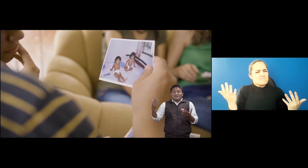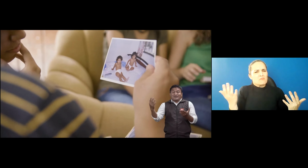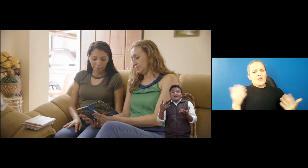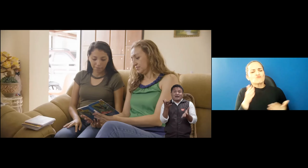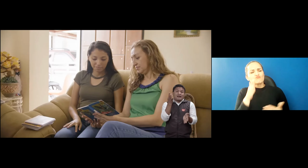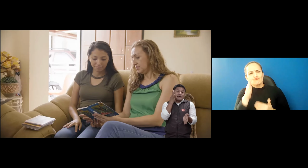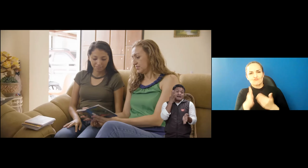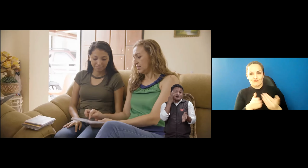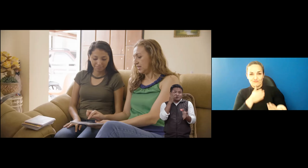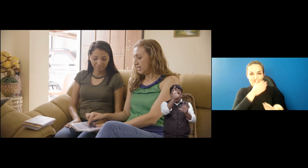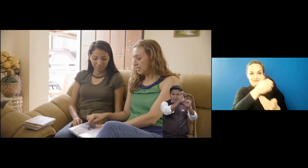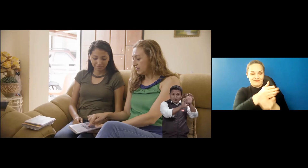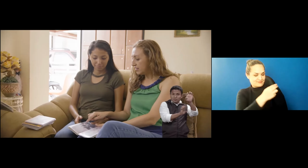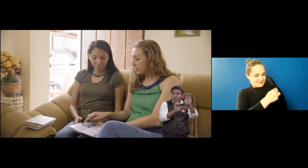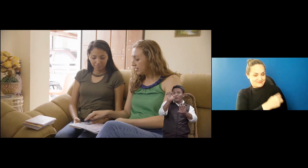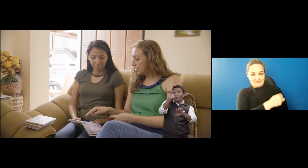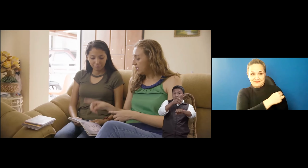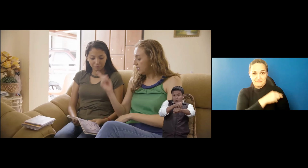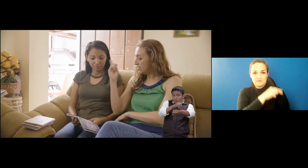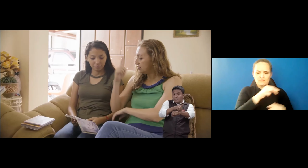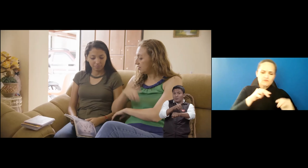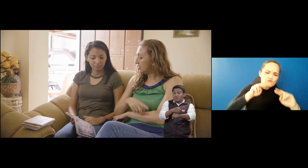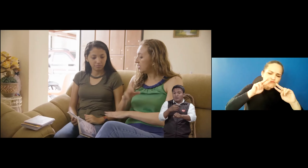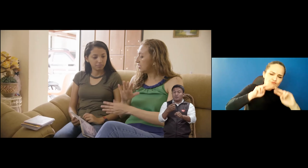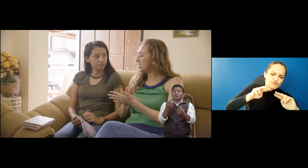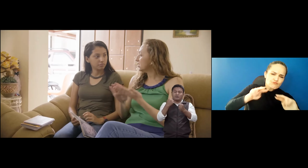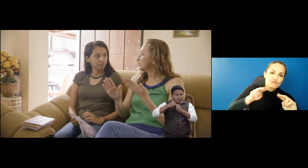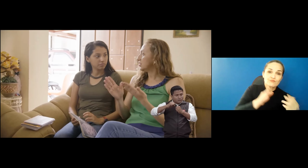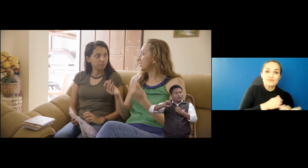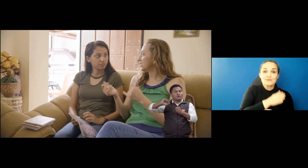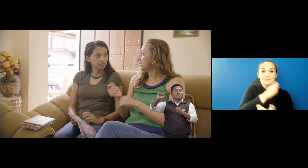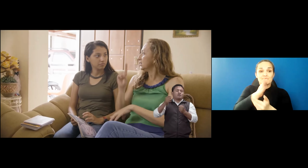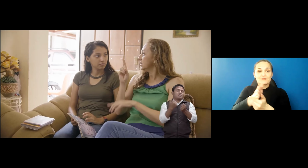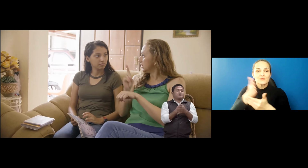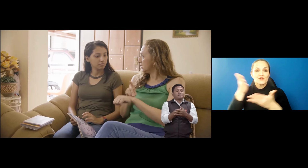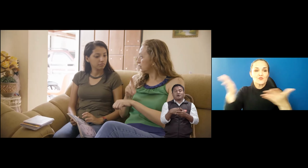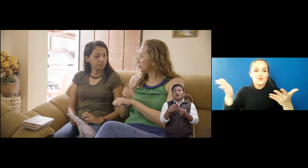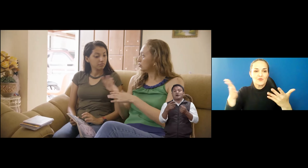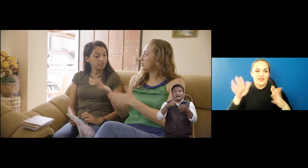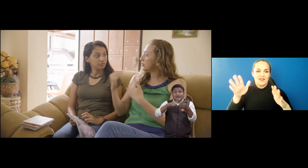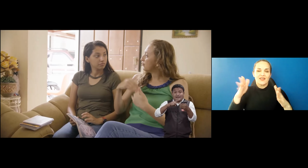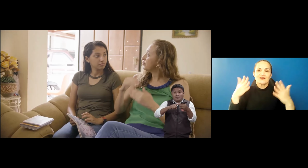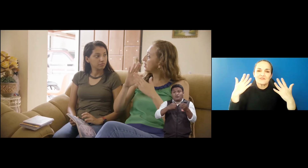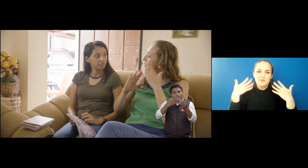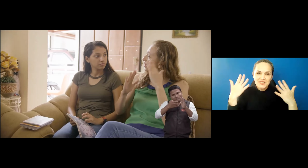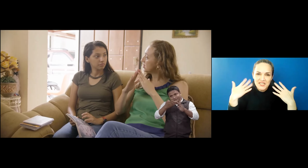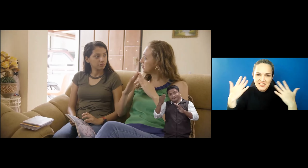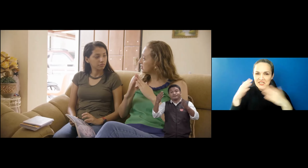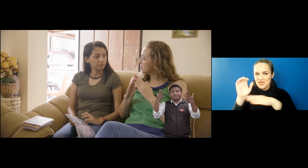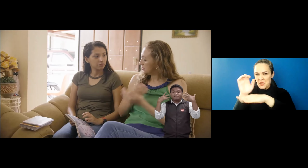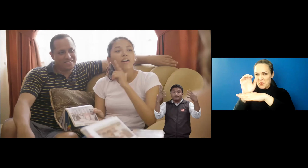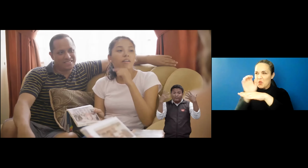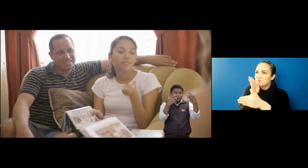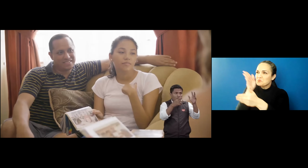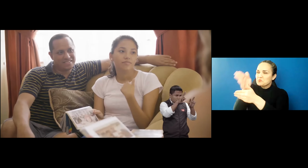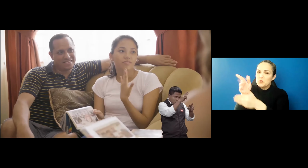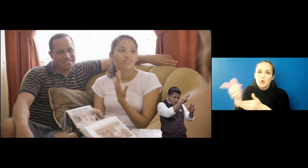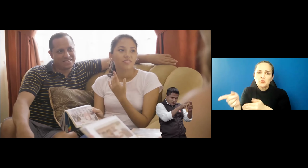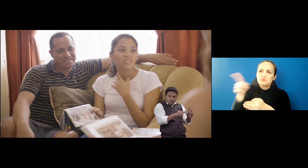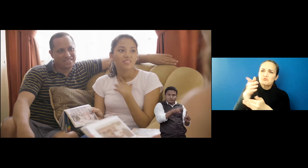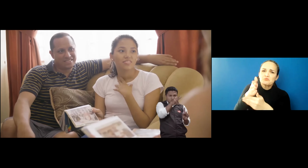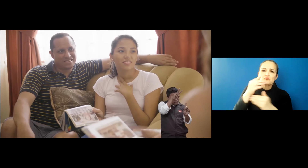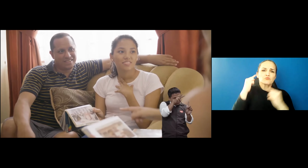And so we had to get her tested and go to medical tests. We traveled to Guayaquil to